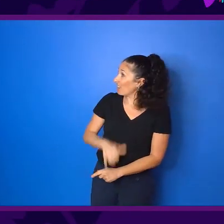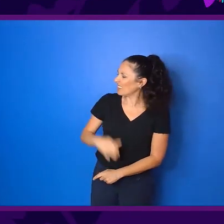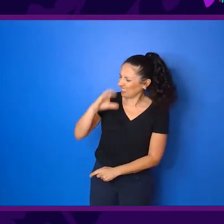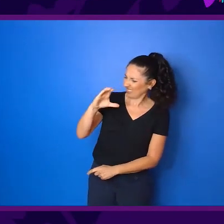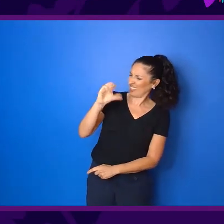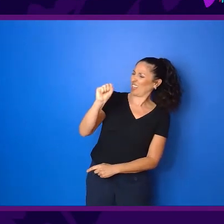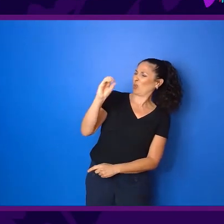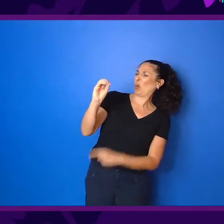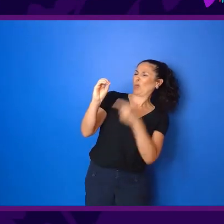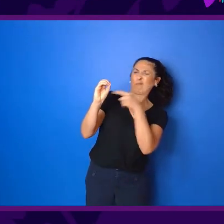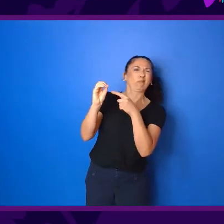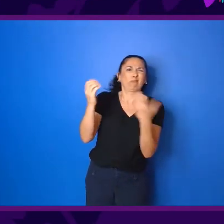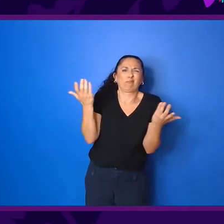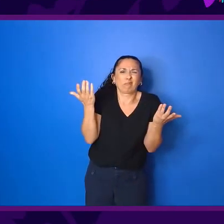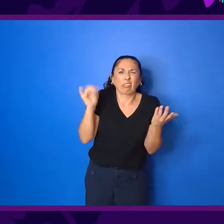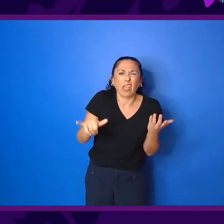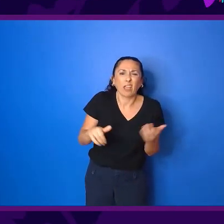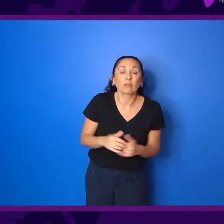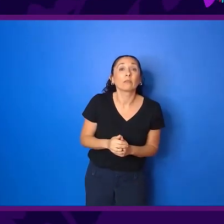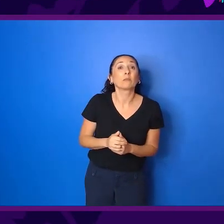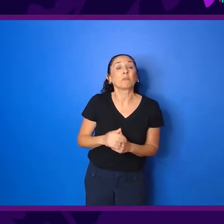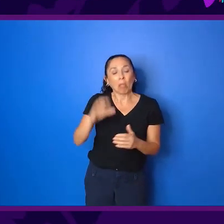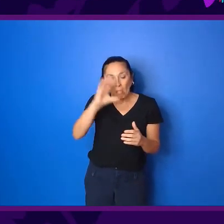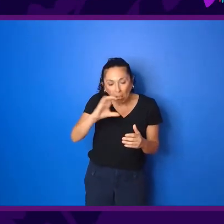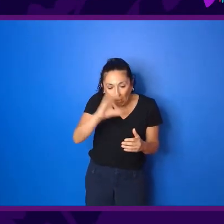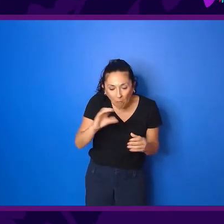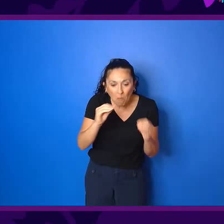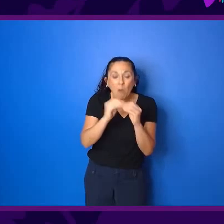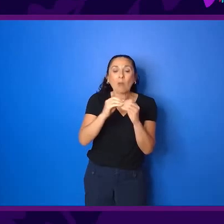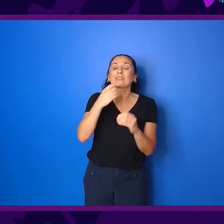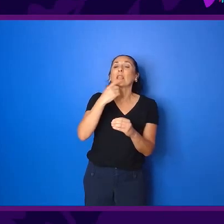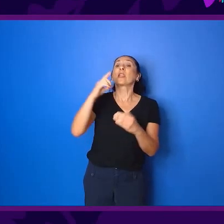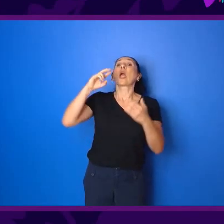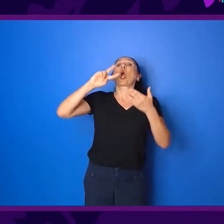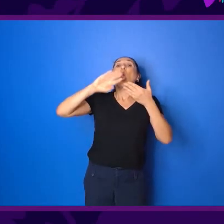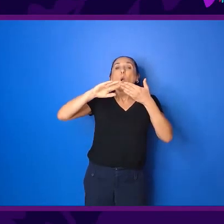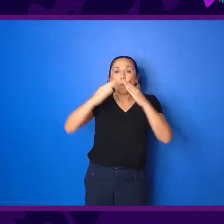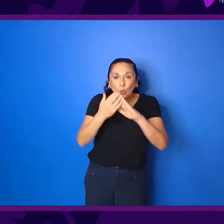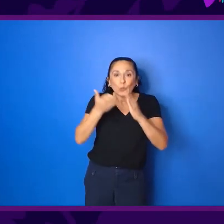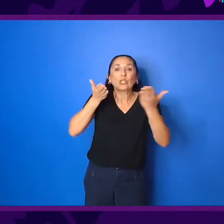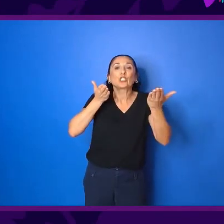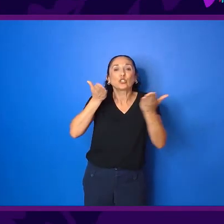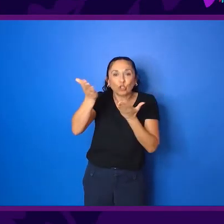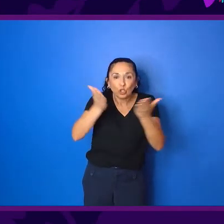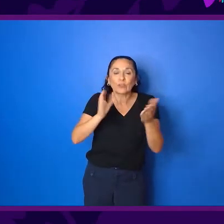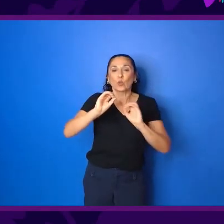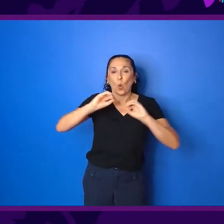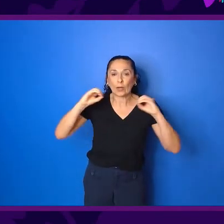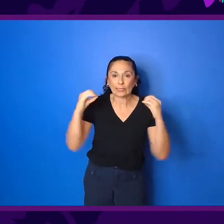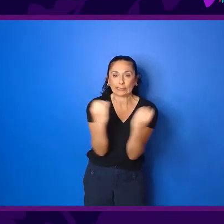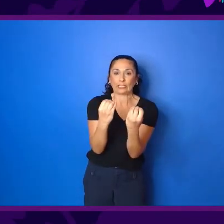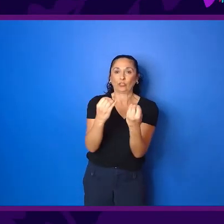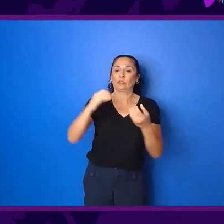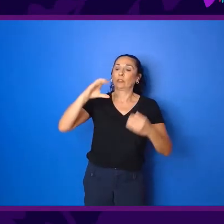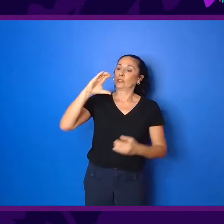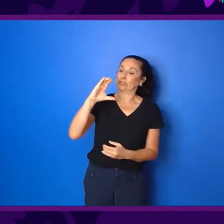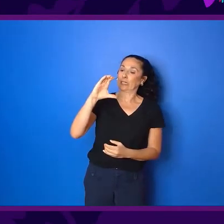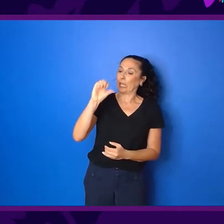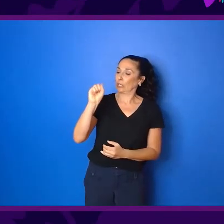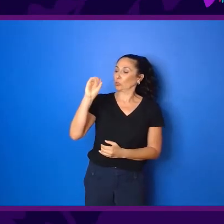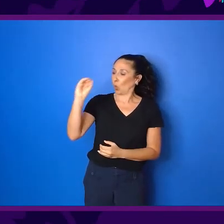what is that? So as I'm reading, it says it's a community service organization. Community